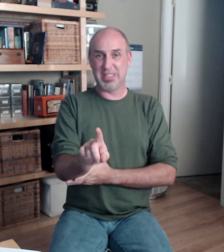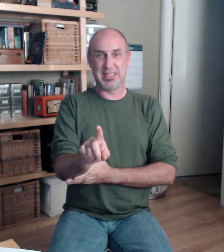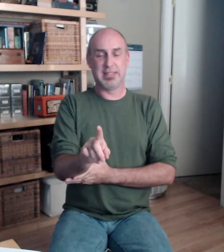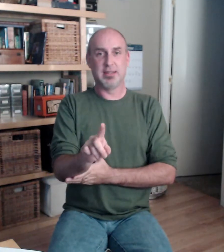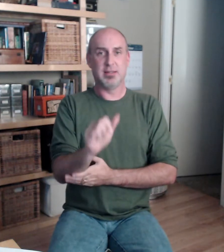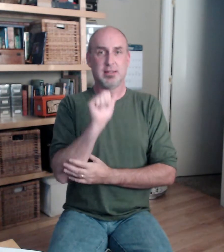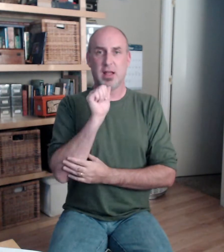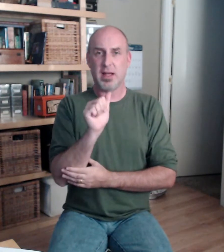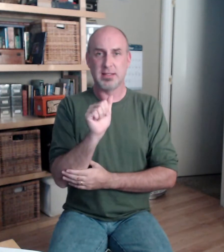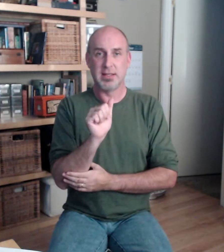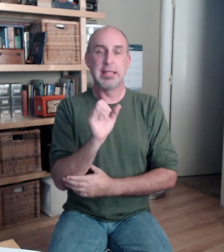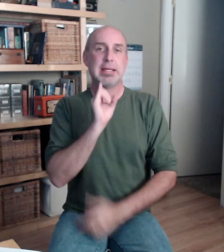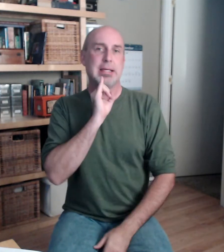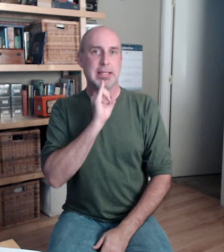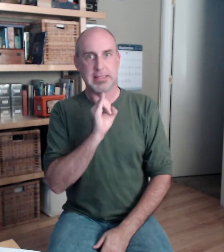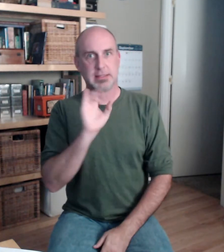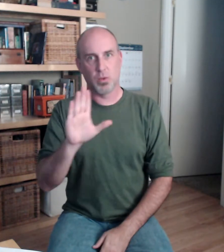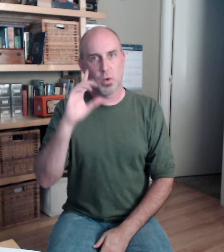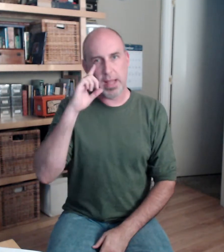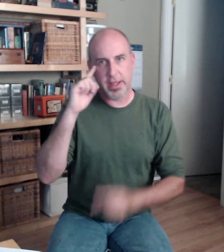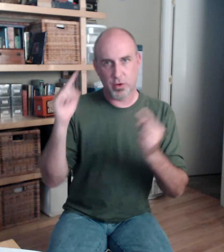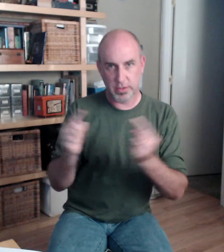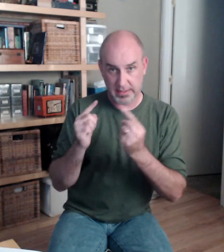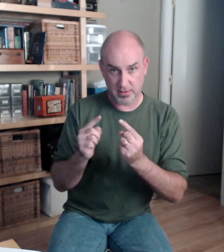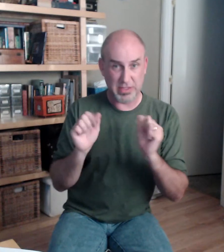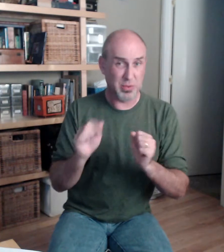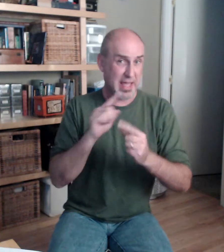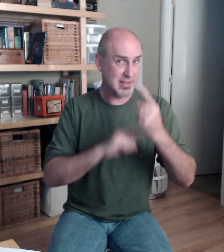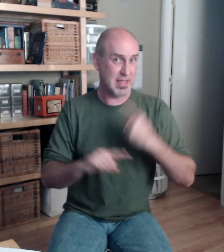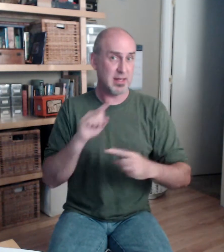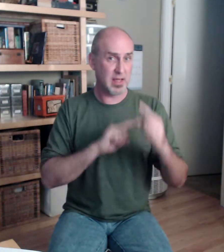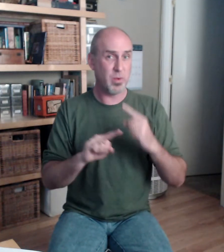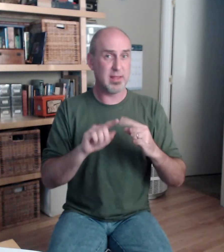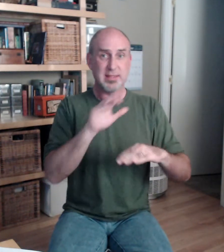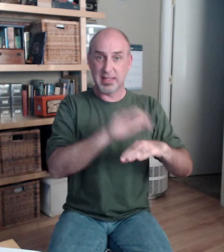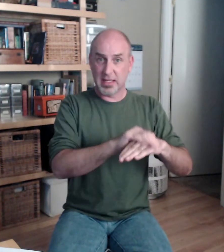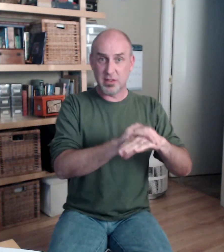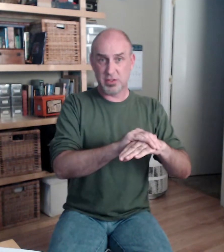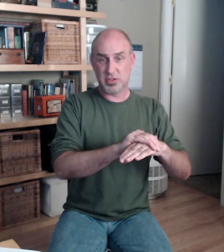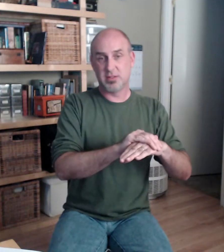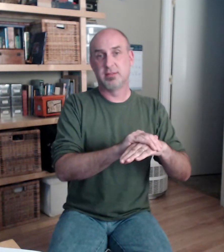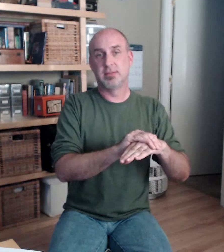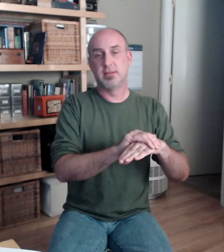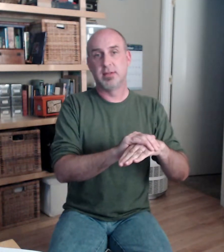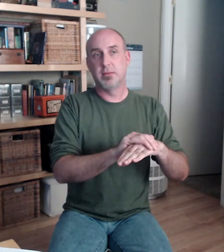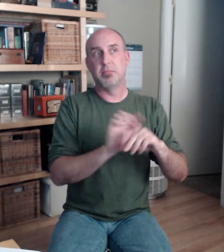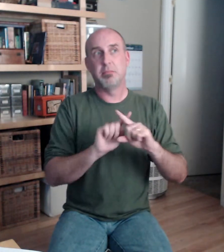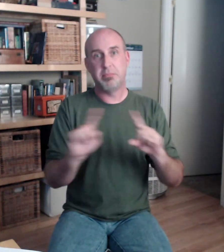question is not, is your eye hurting? I mean, you can sign it that way. That's English.